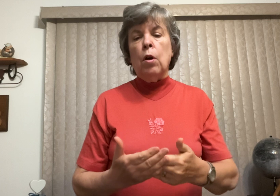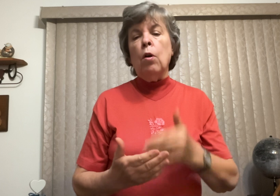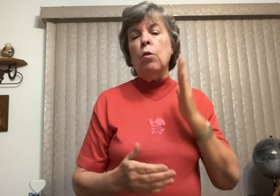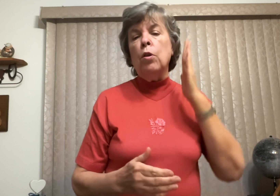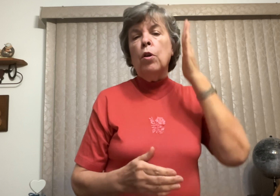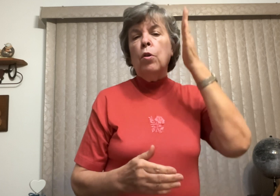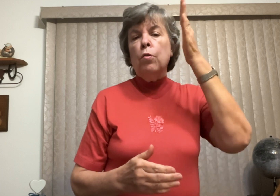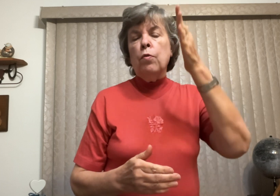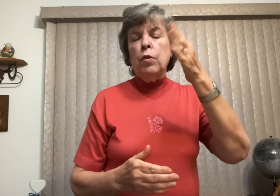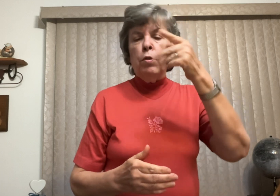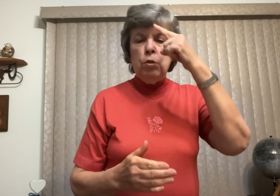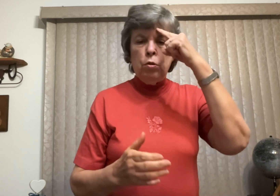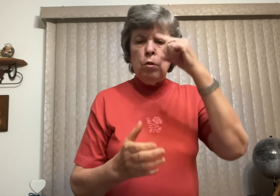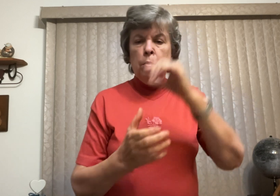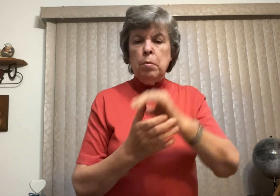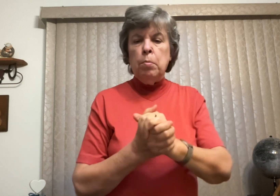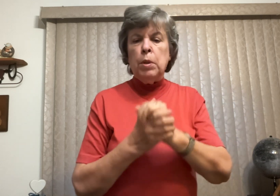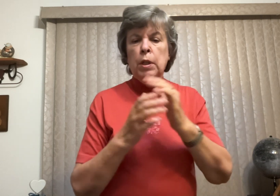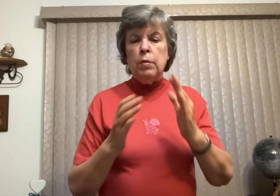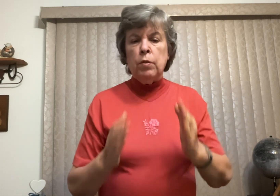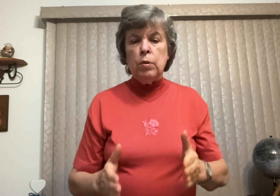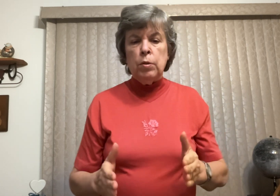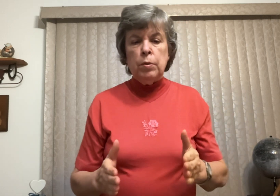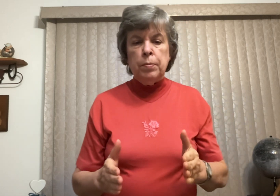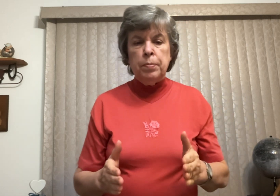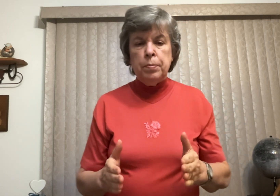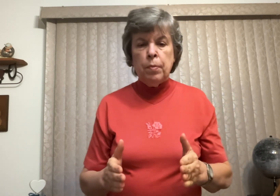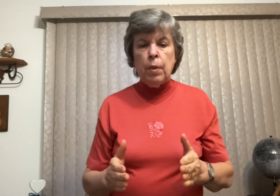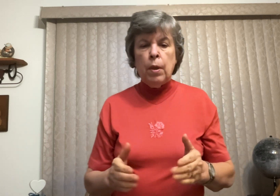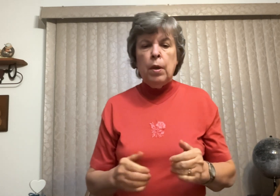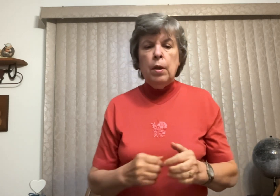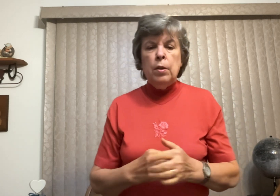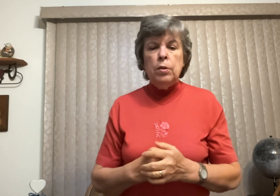all future believers. So,